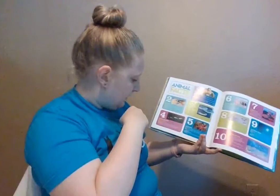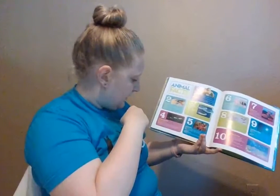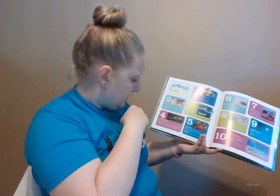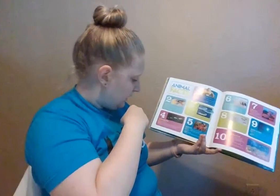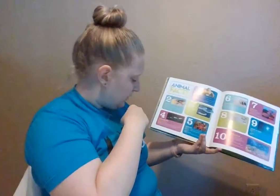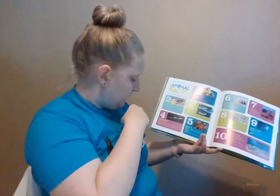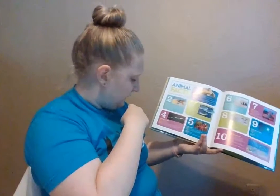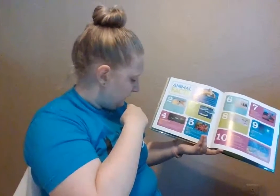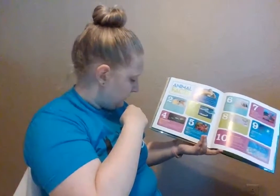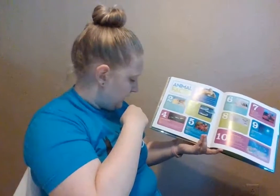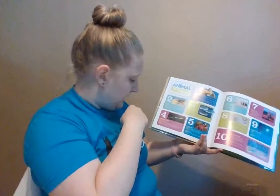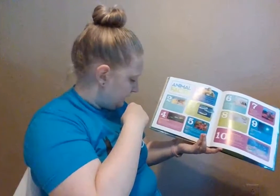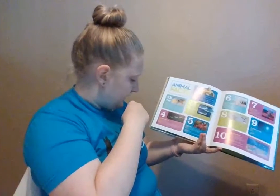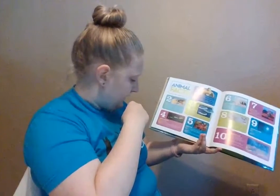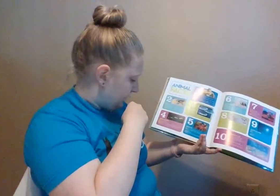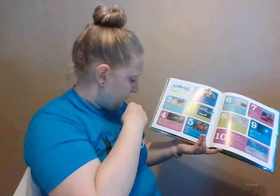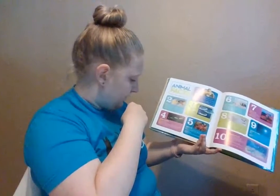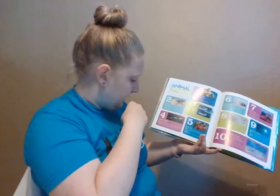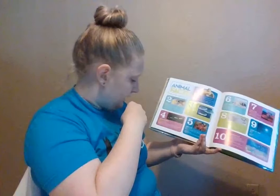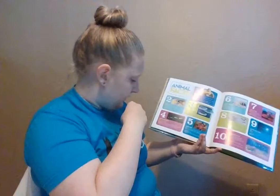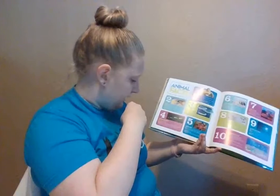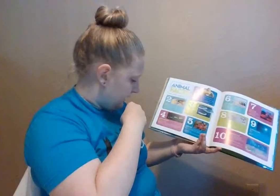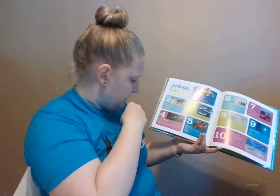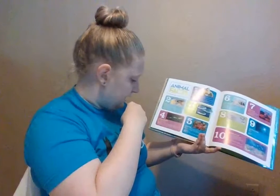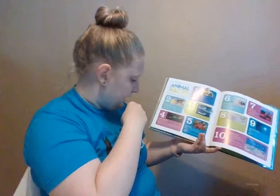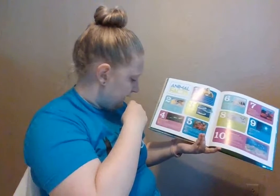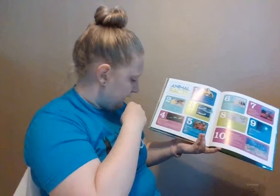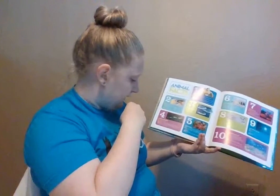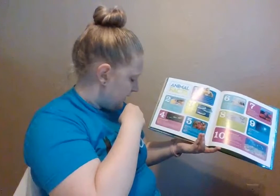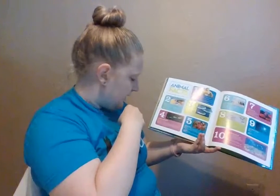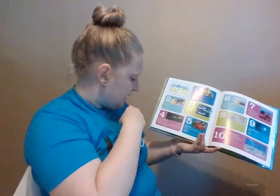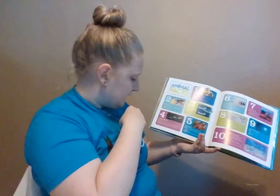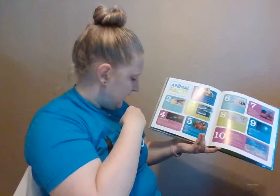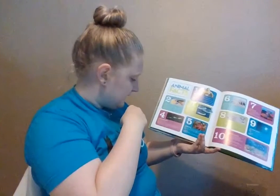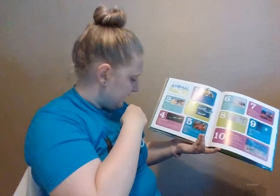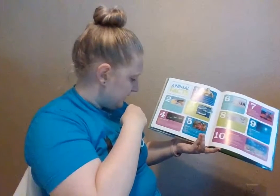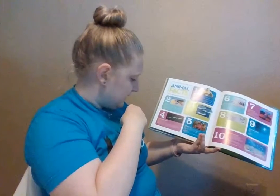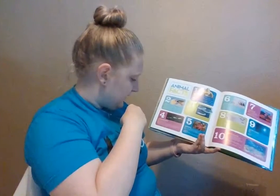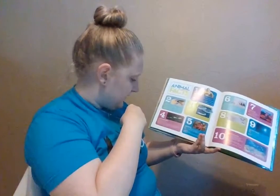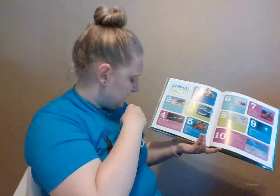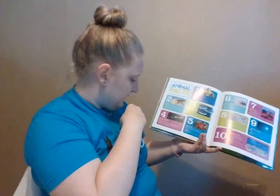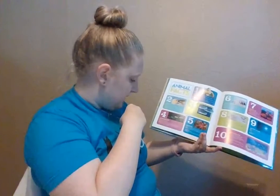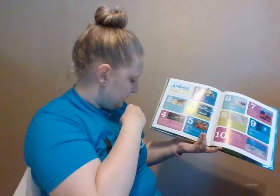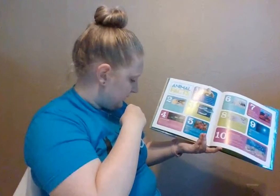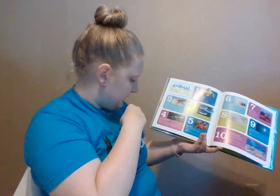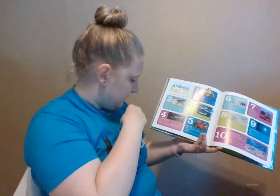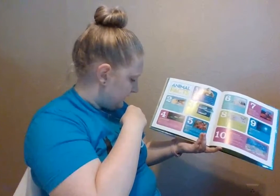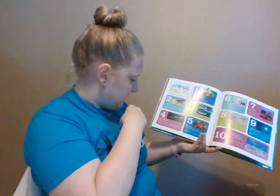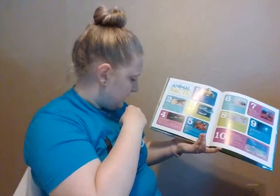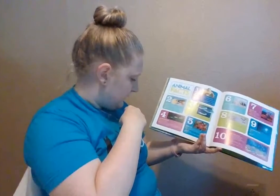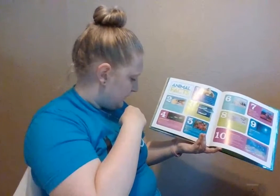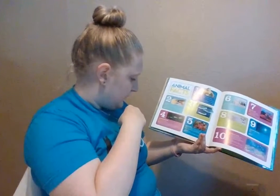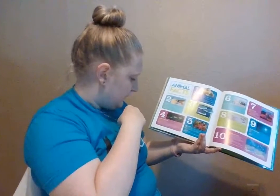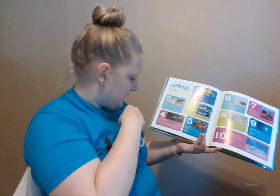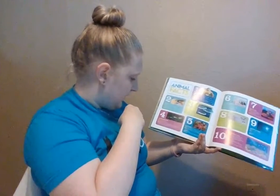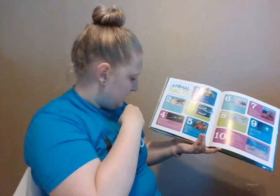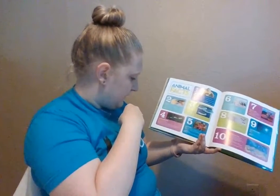Caribbean reef squid. Home, the Caribbean Sea. Size about as long as a pencil. Food, small fish,